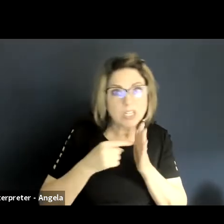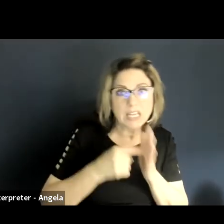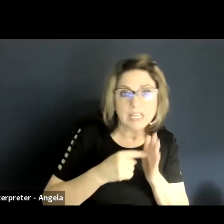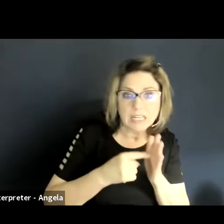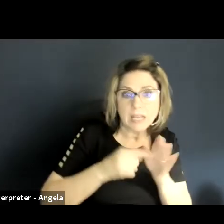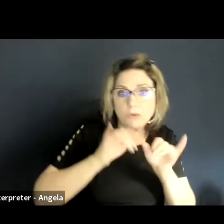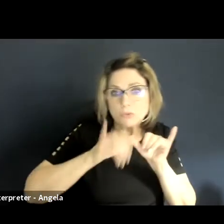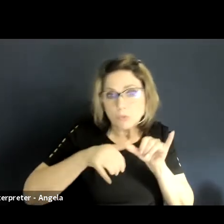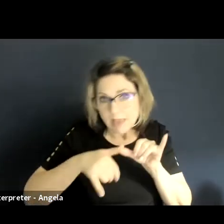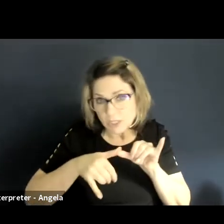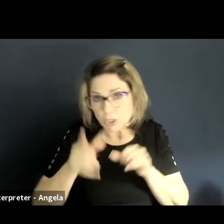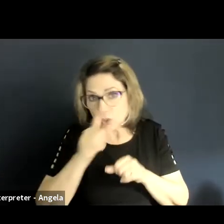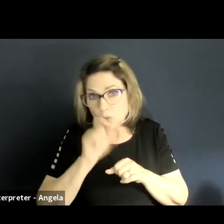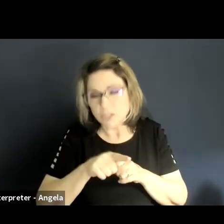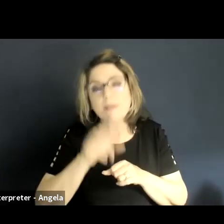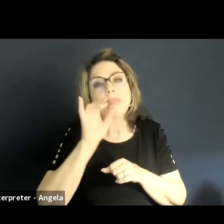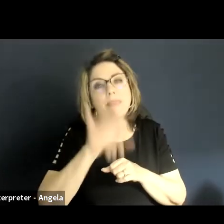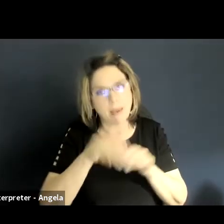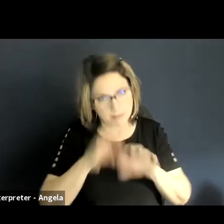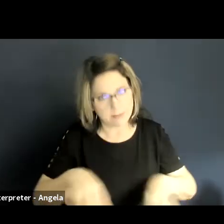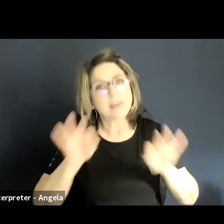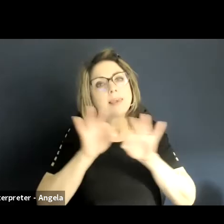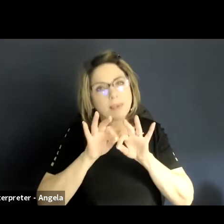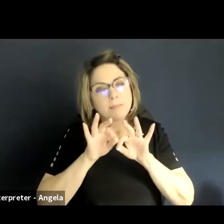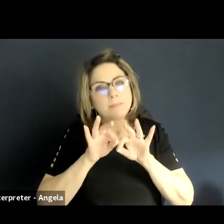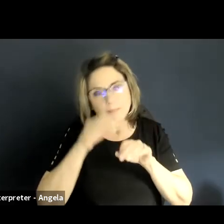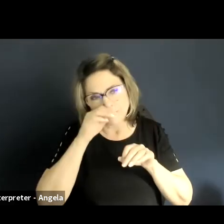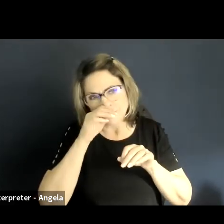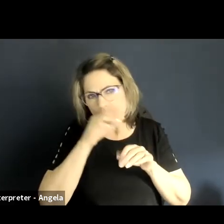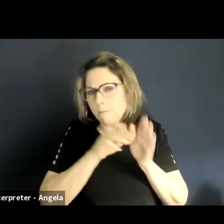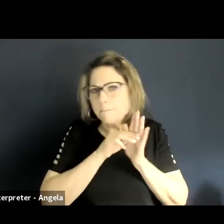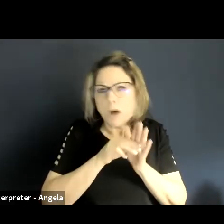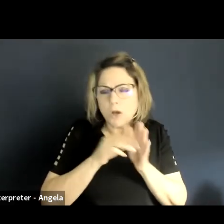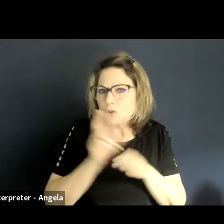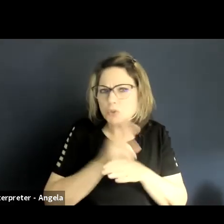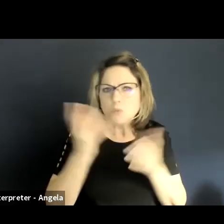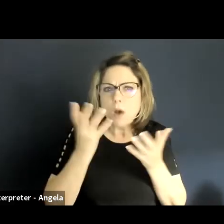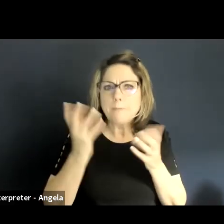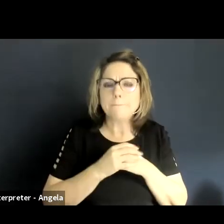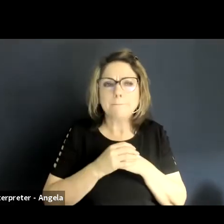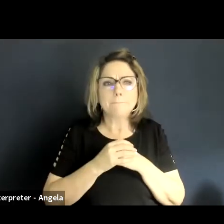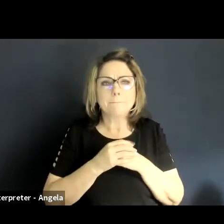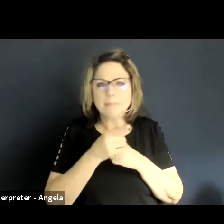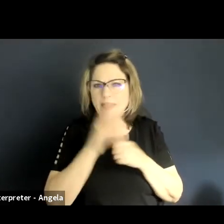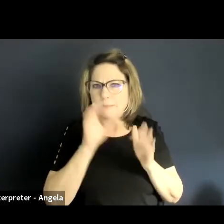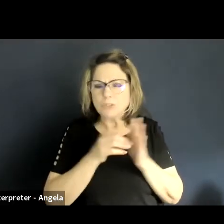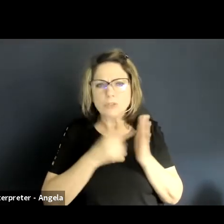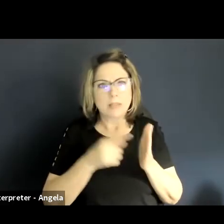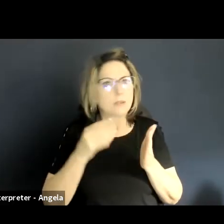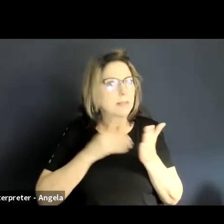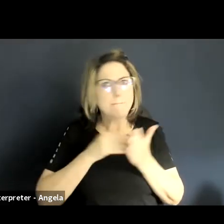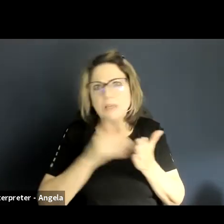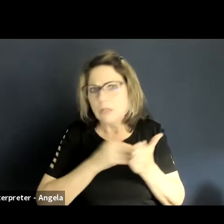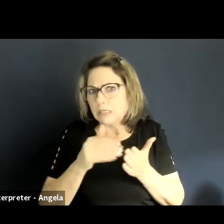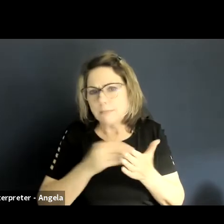those questions, that's where the key is. And so what model do you use? As the slide says, there's millions of them out there. You